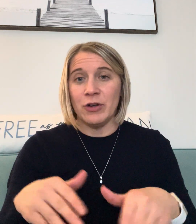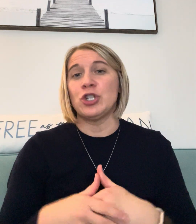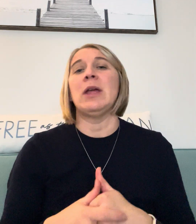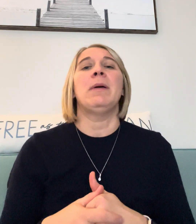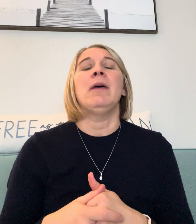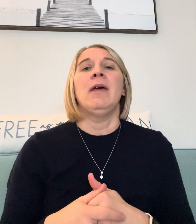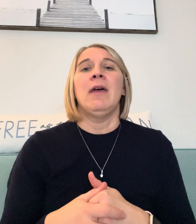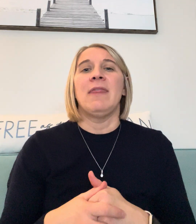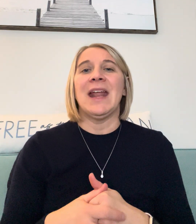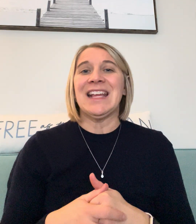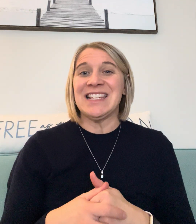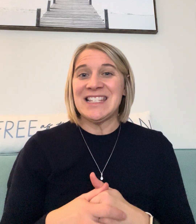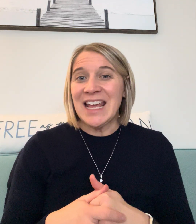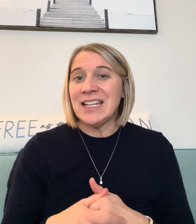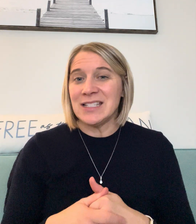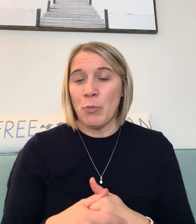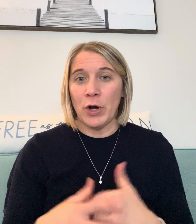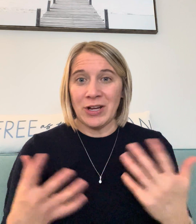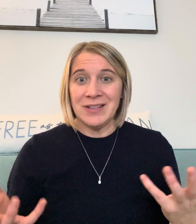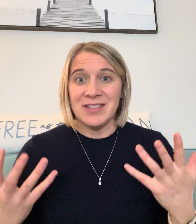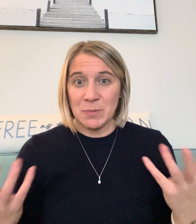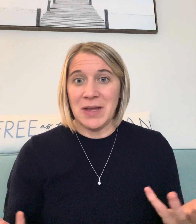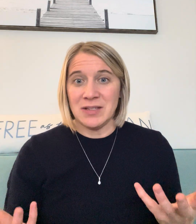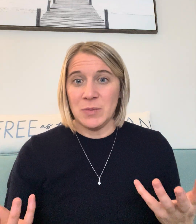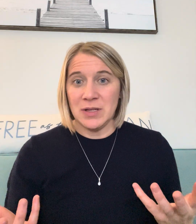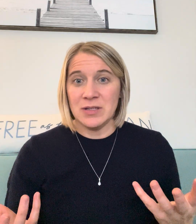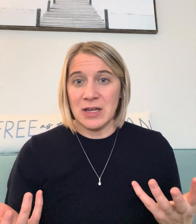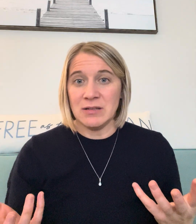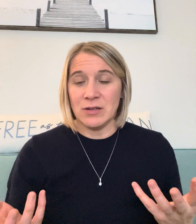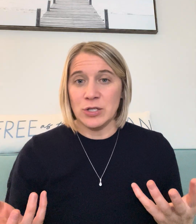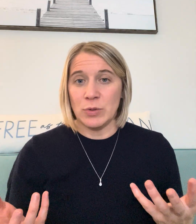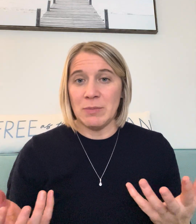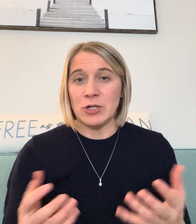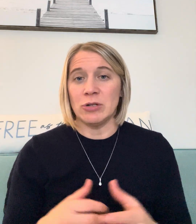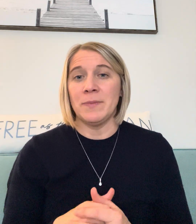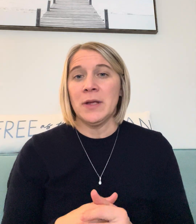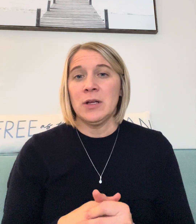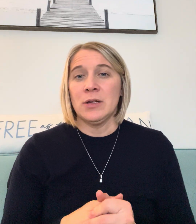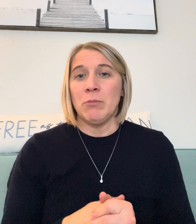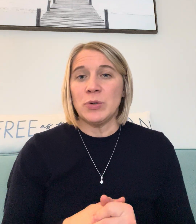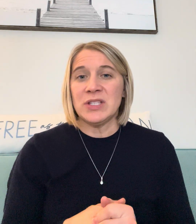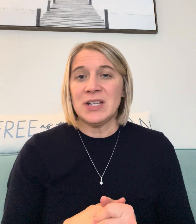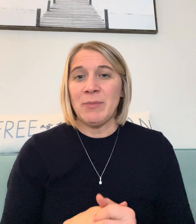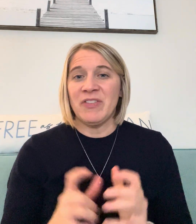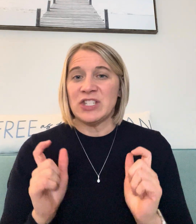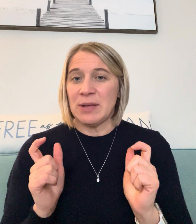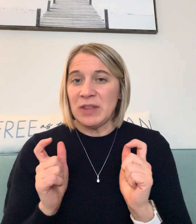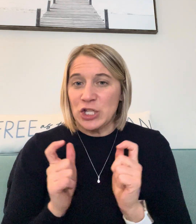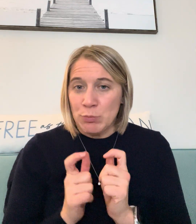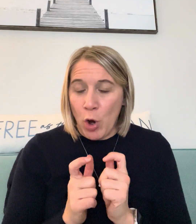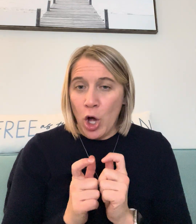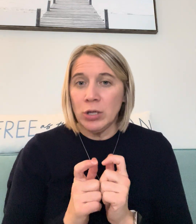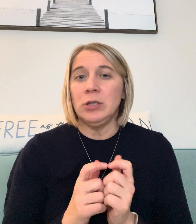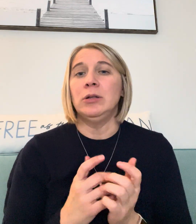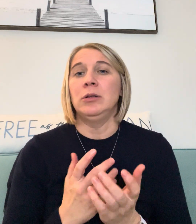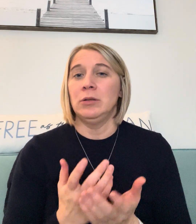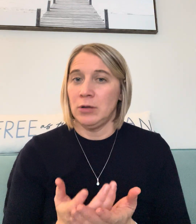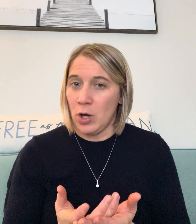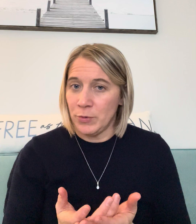shape, then I can set it somewhere in space because ASL is 3-dimensional. Most of the time, if it's something small, almost